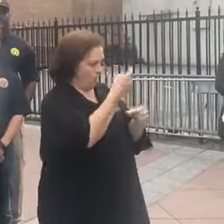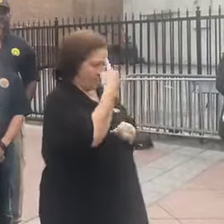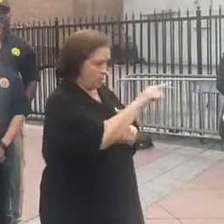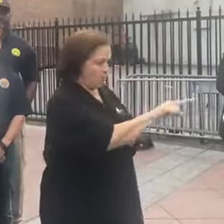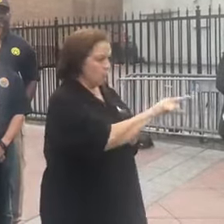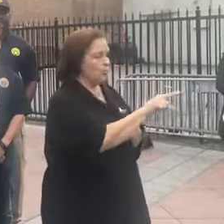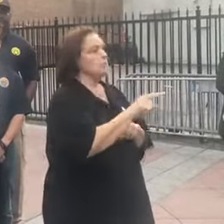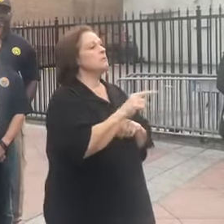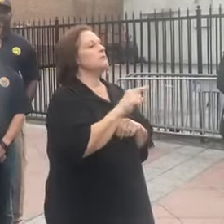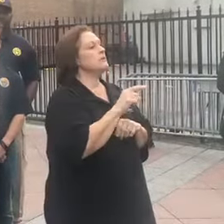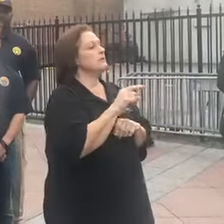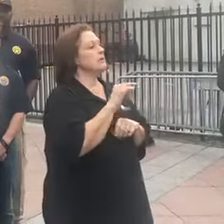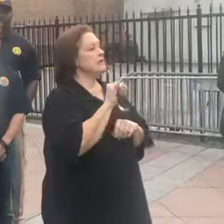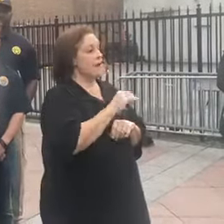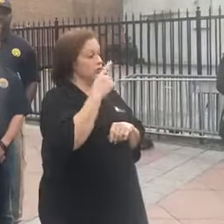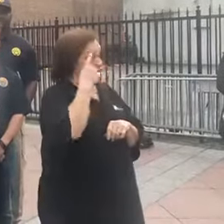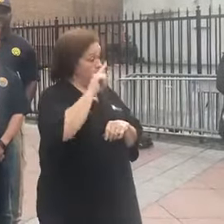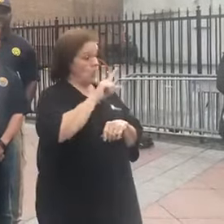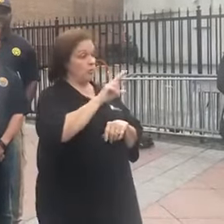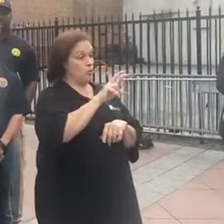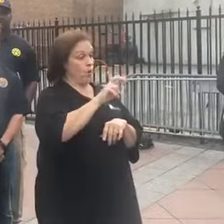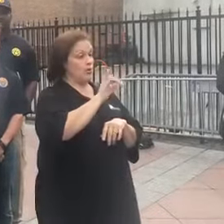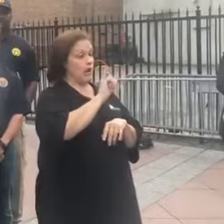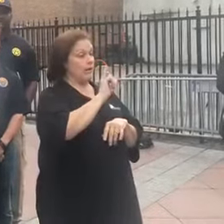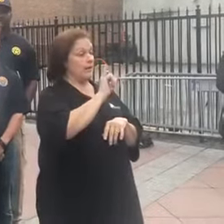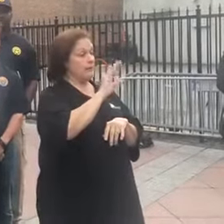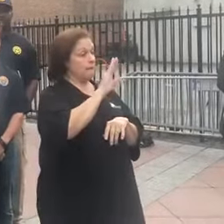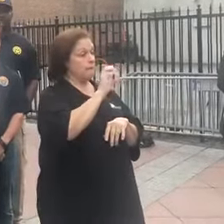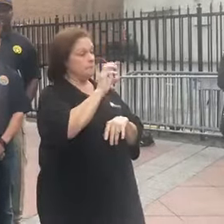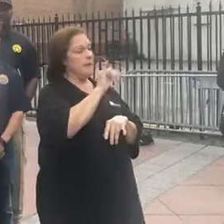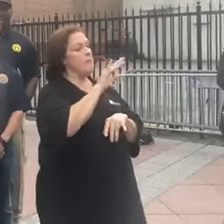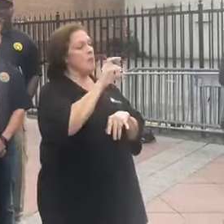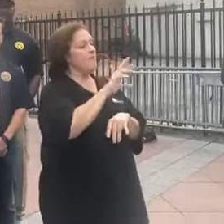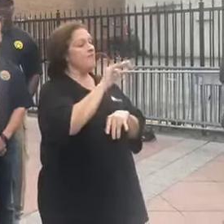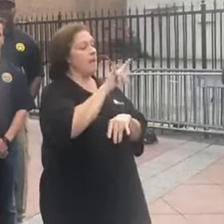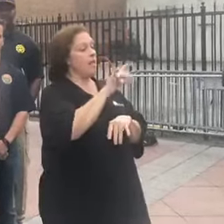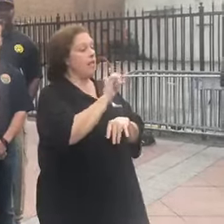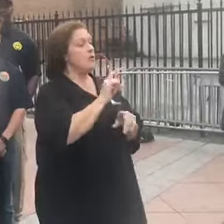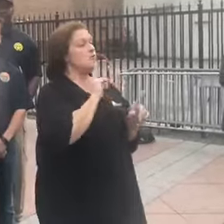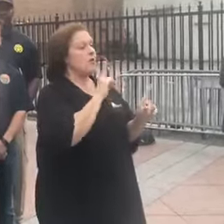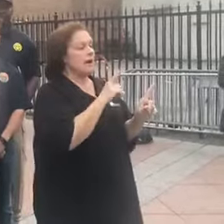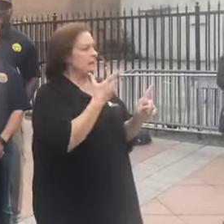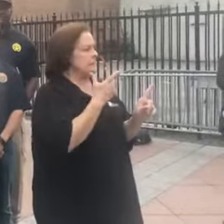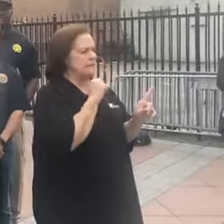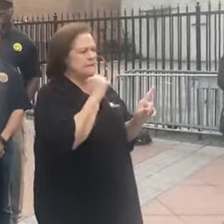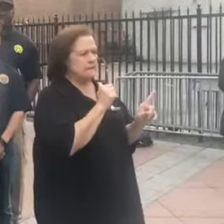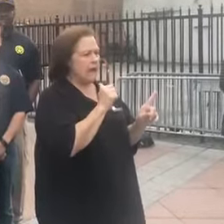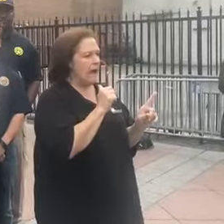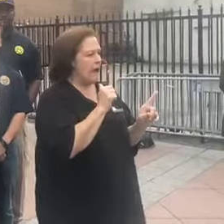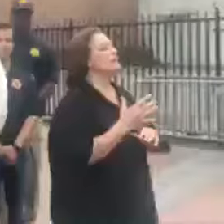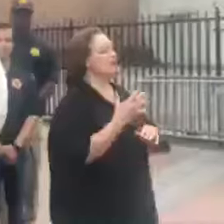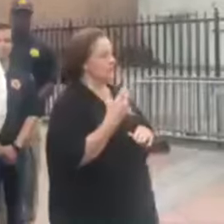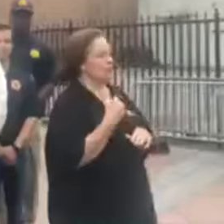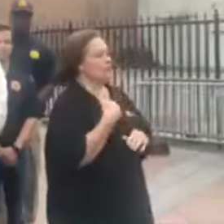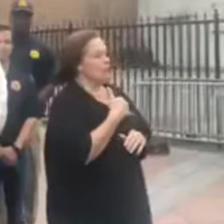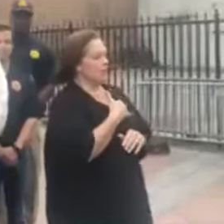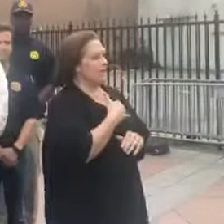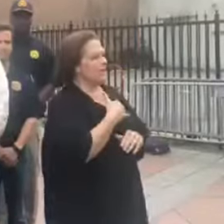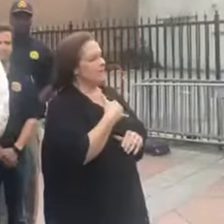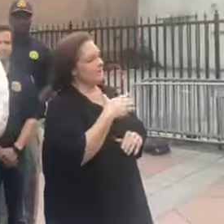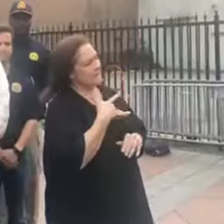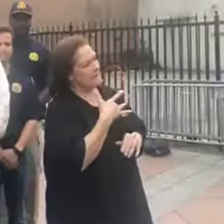this. That is just for this building again. Little update on the weather. There's not really actually that much to update. It's similar to this morning.